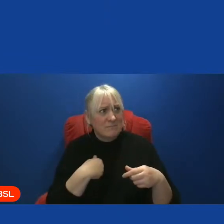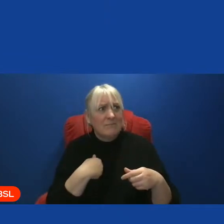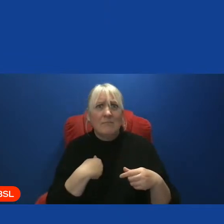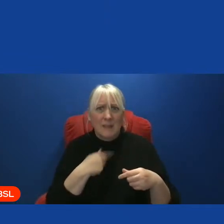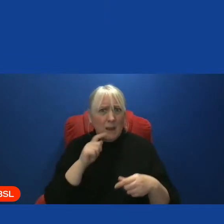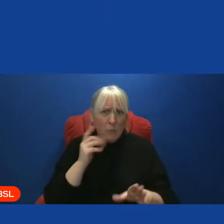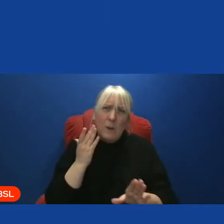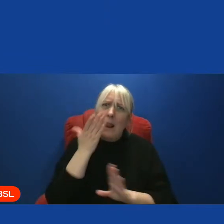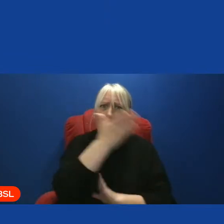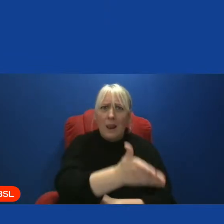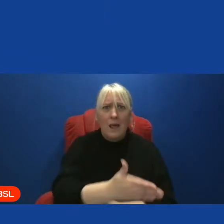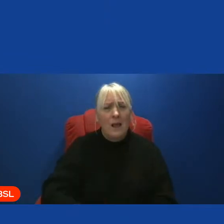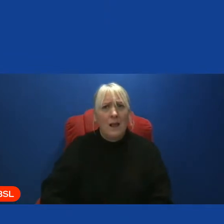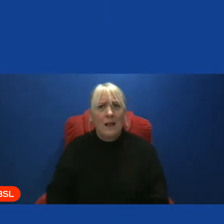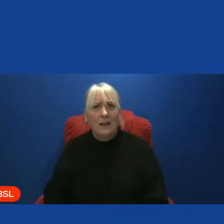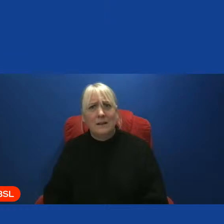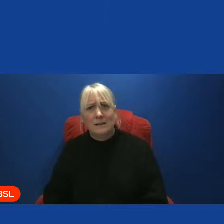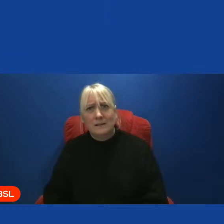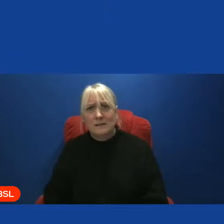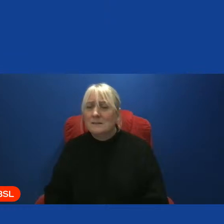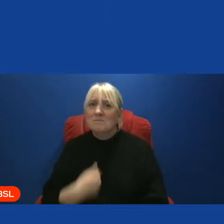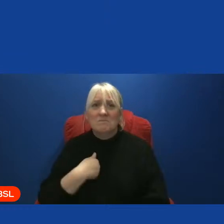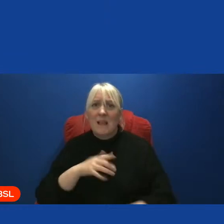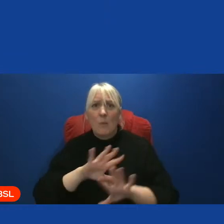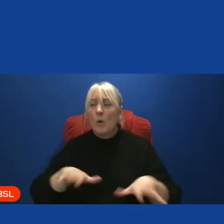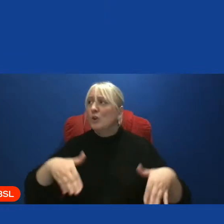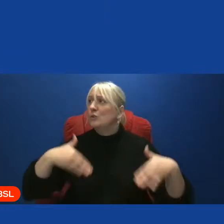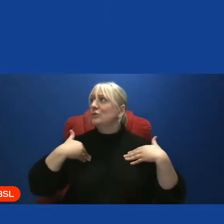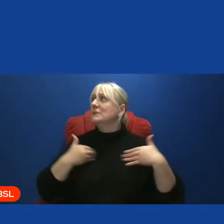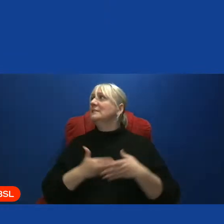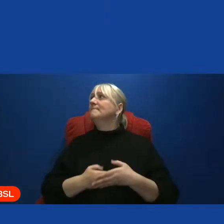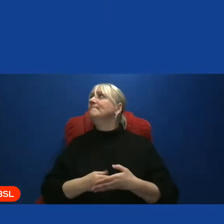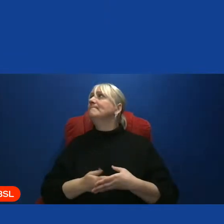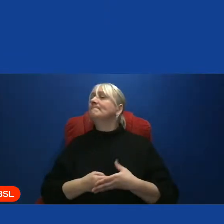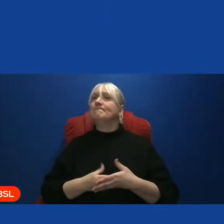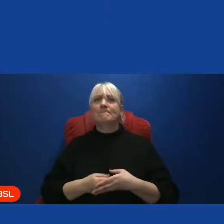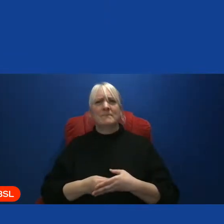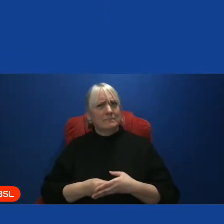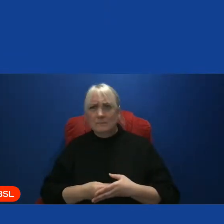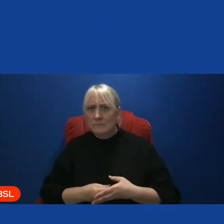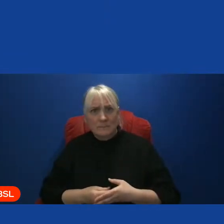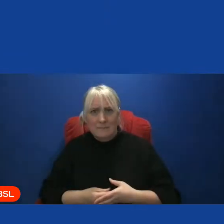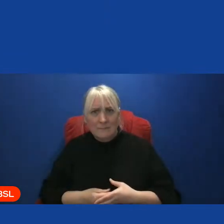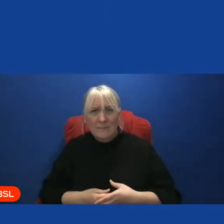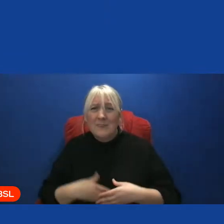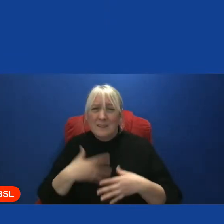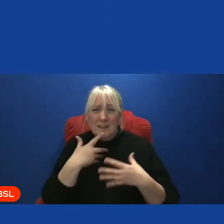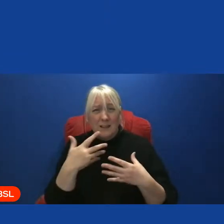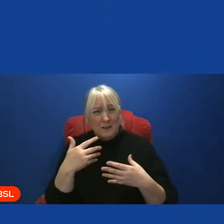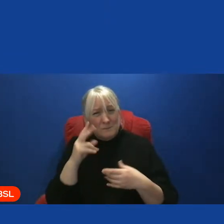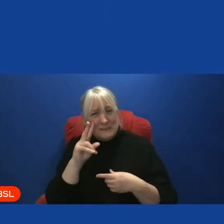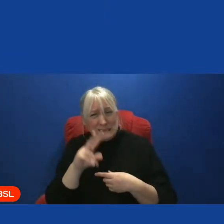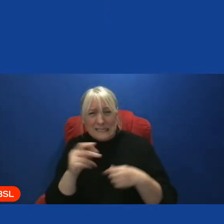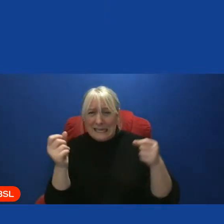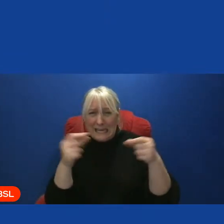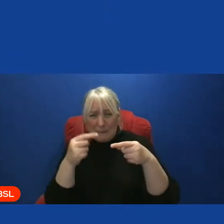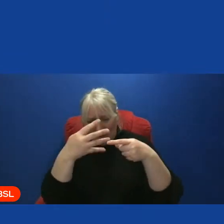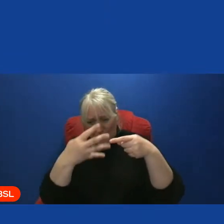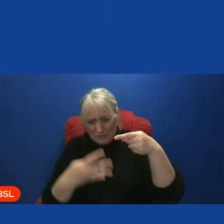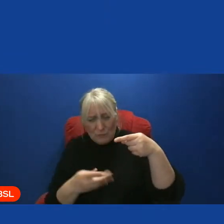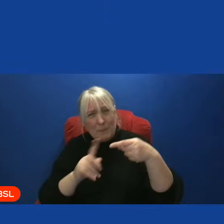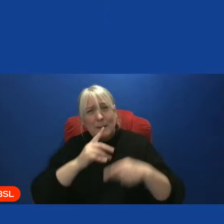I'm not going to sit back. I'm not going to sit back while I'm receiving emails, as I say, that from desperate people